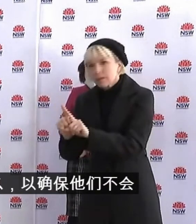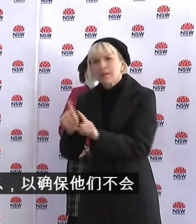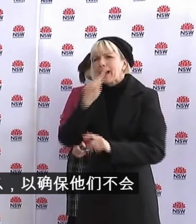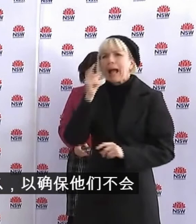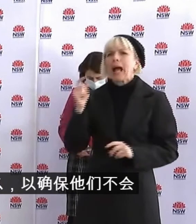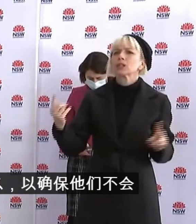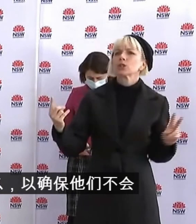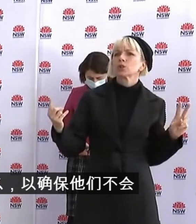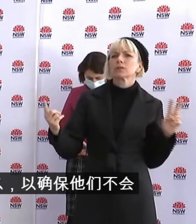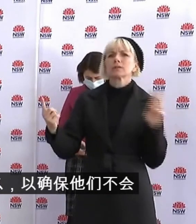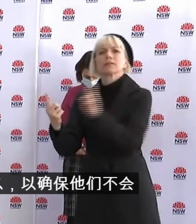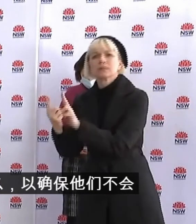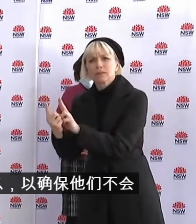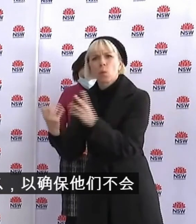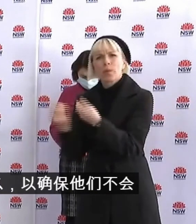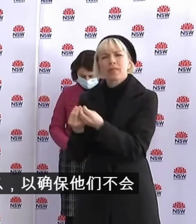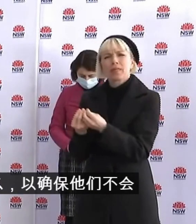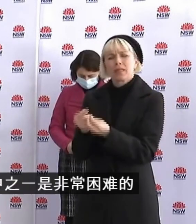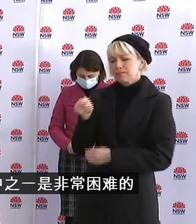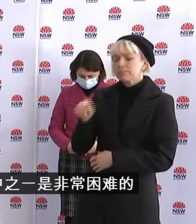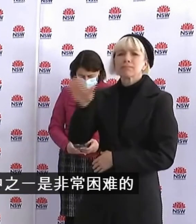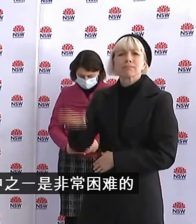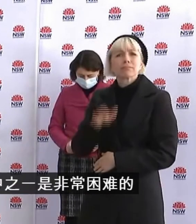do for the families of really sick children to make sure